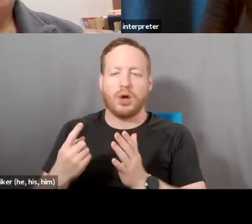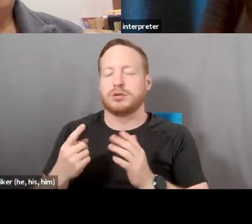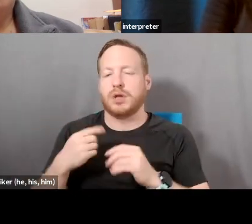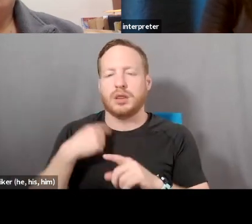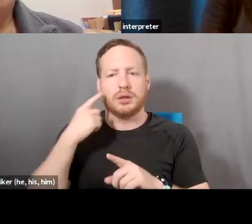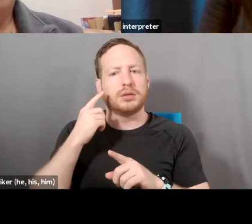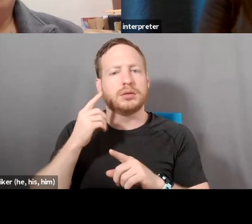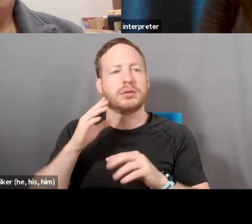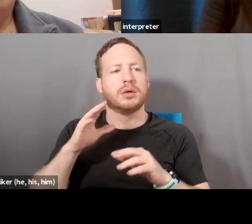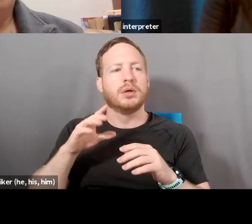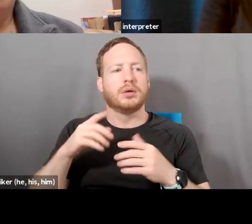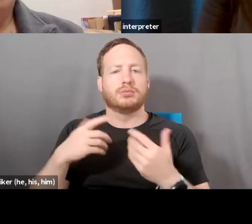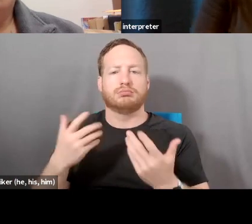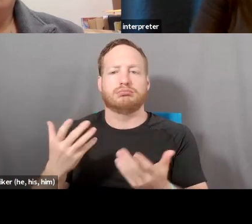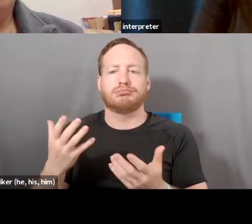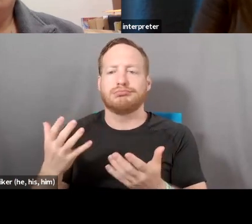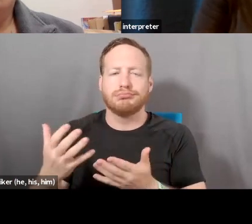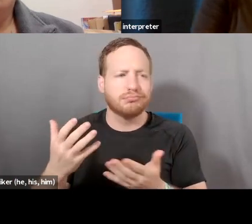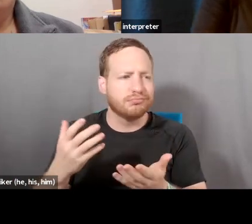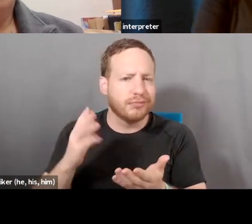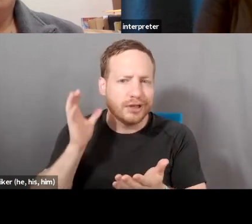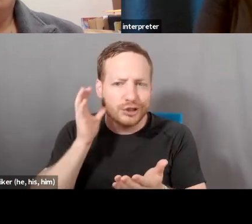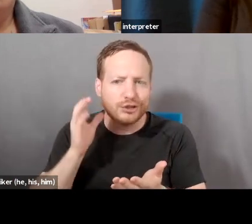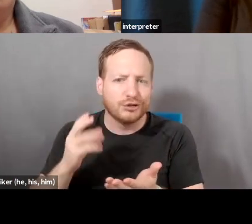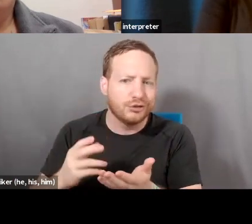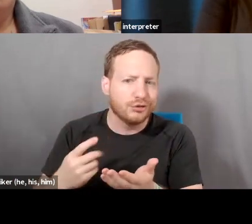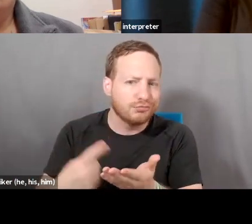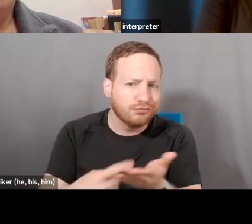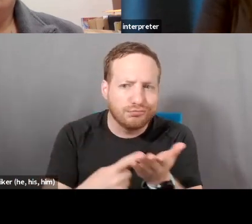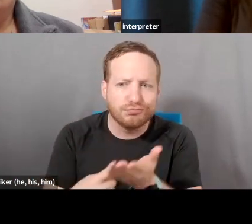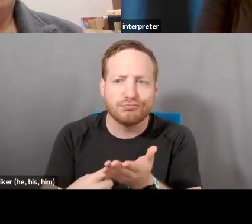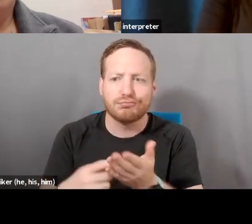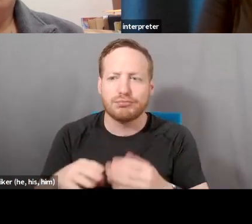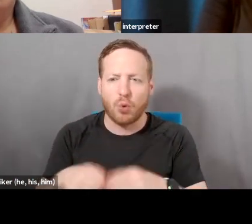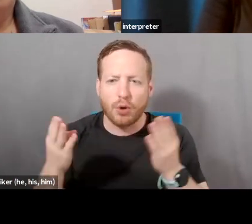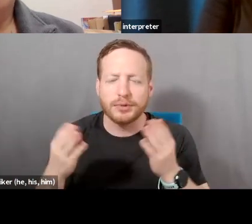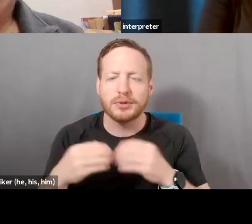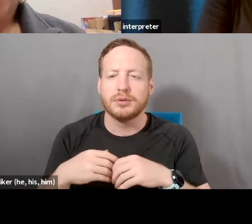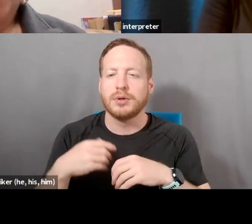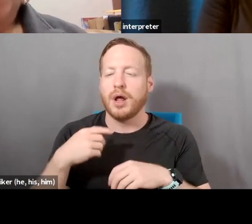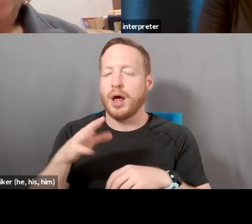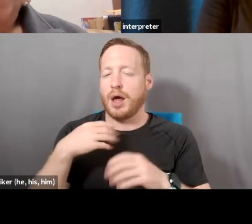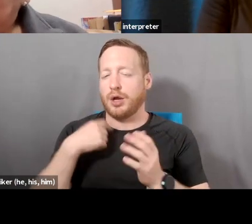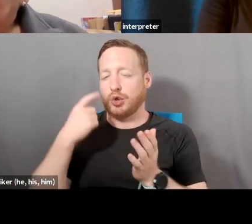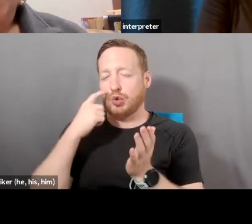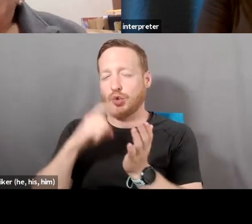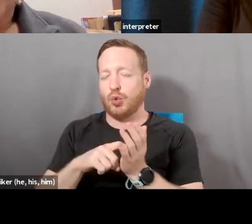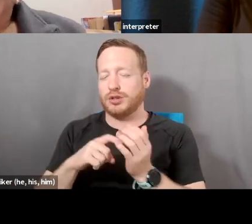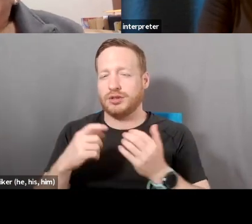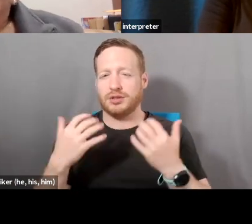forum shouldn't be done all at once. I think we need to listen, have some